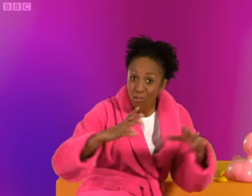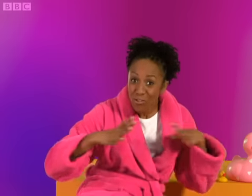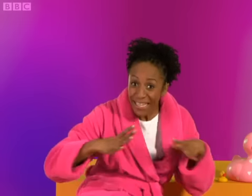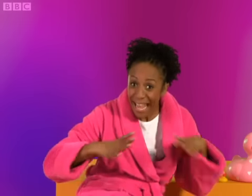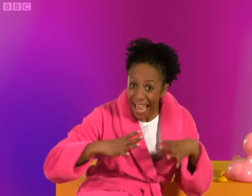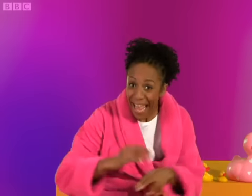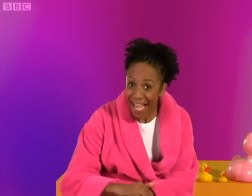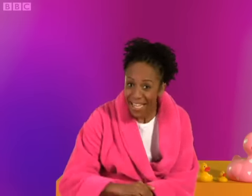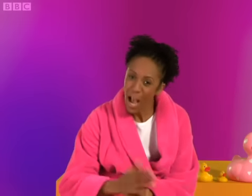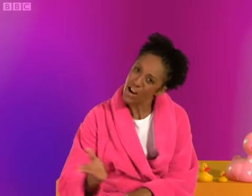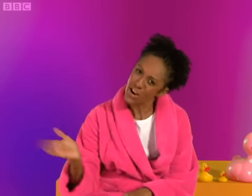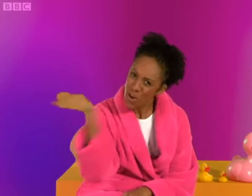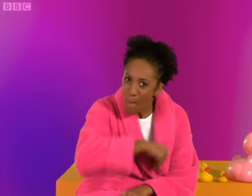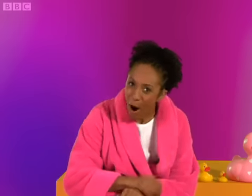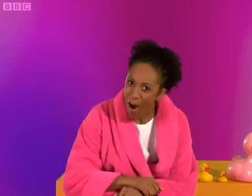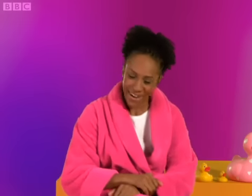Are you ready? Come on!